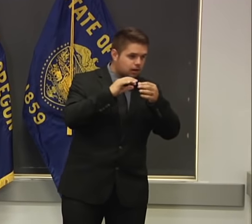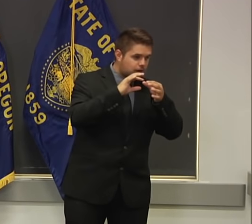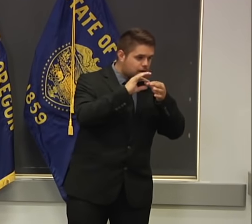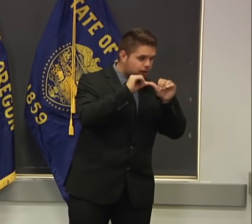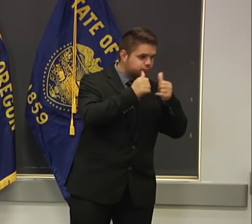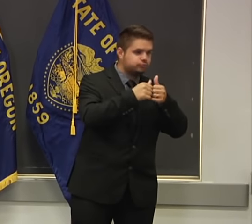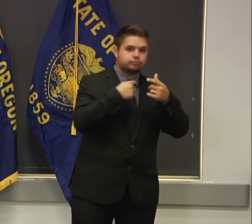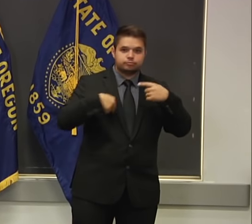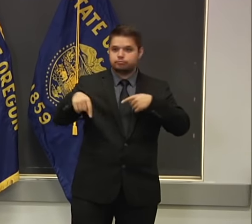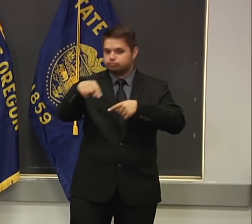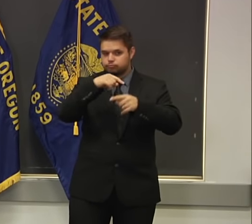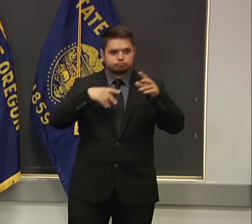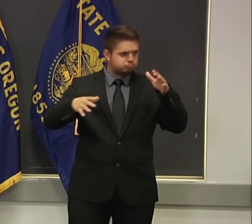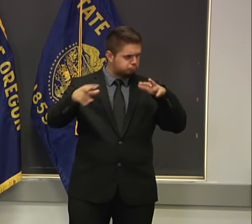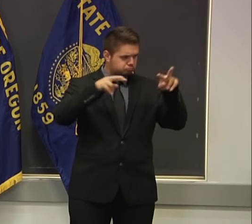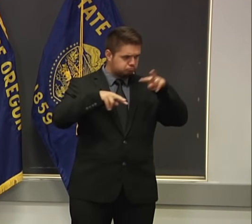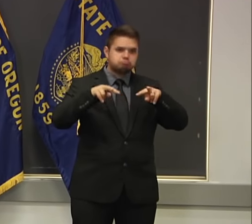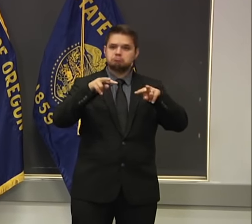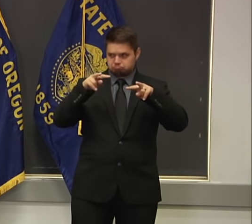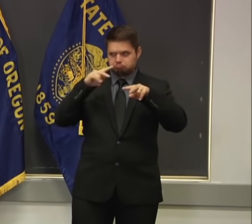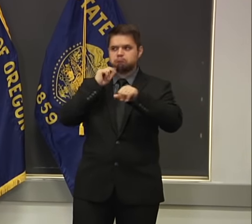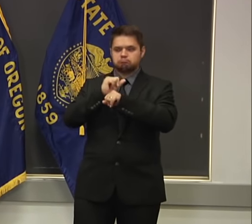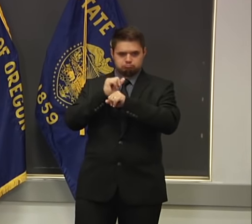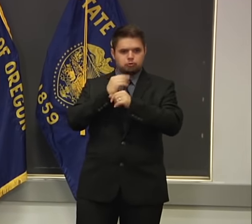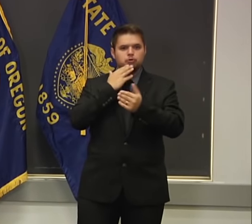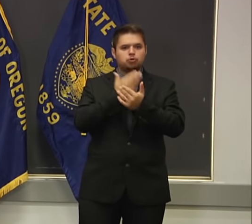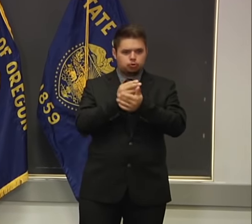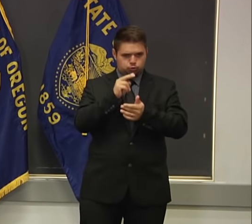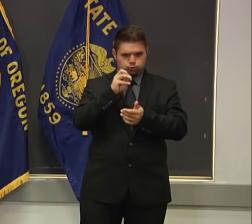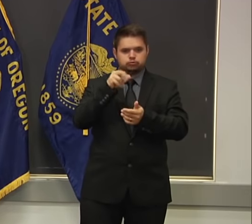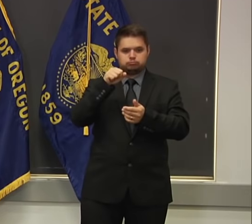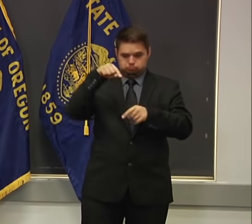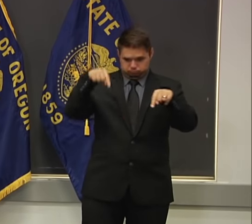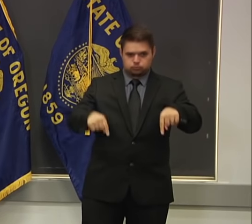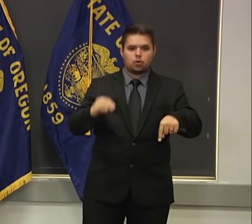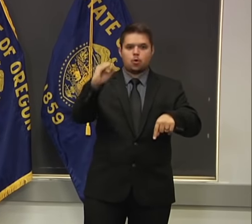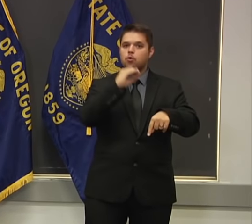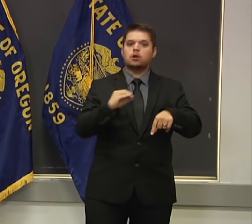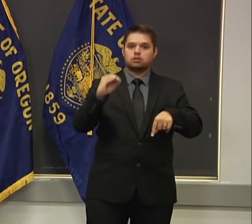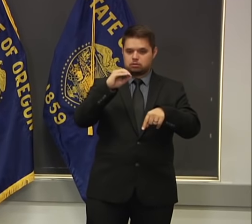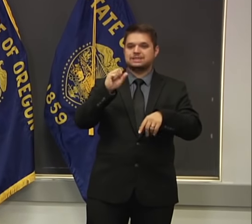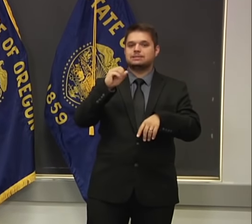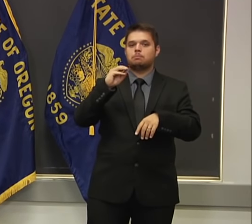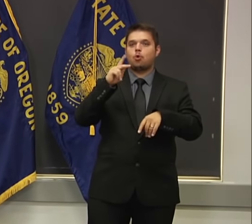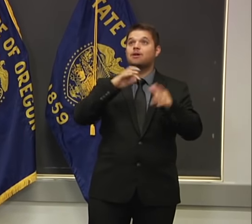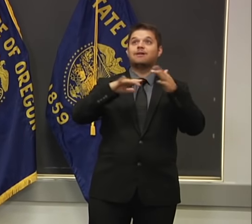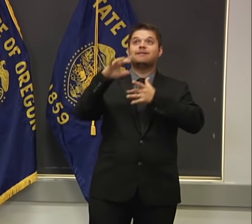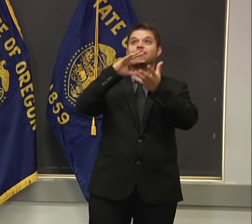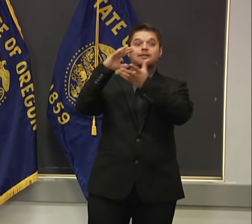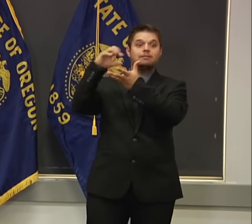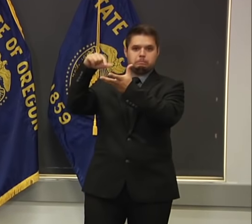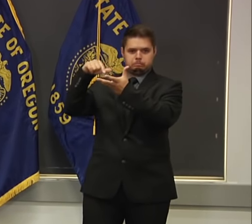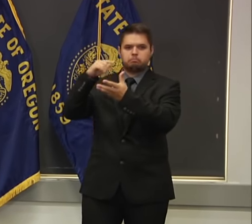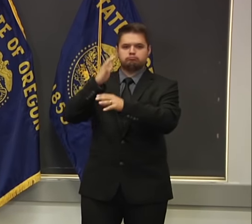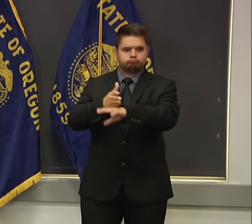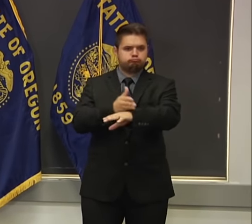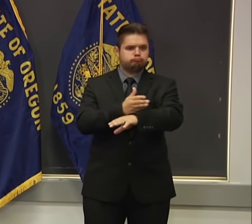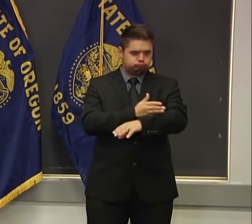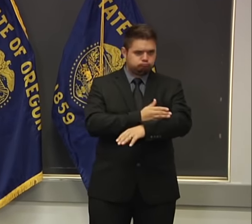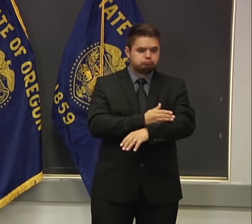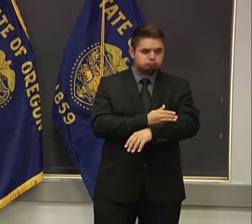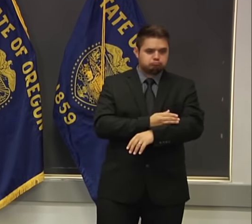coming soon for most of parts of Oregon in terms of smoke. People along the coast are already seeing good air quality, and